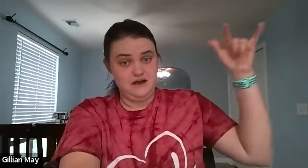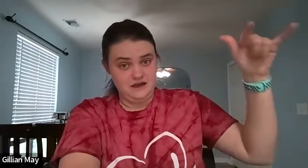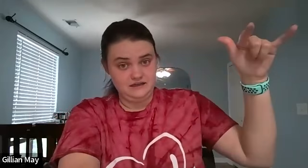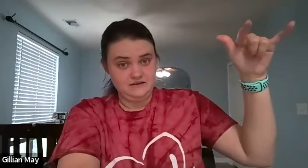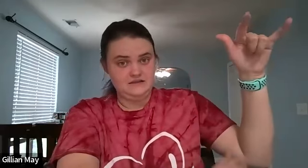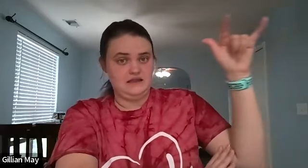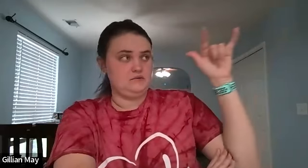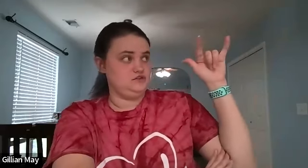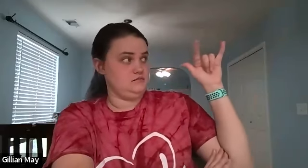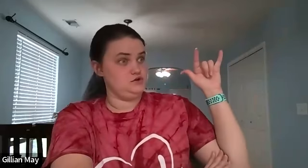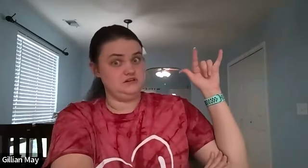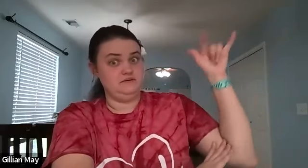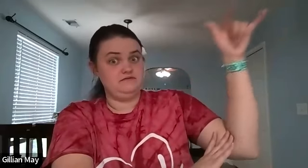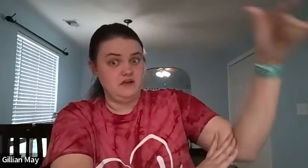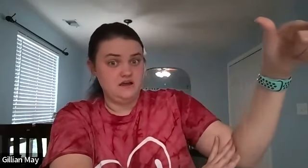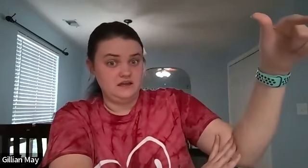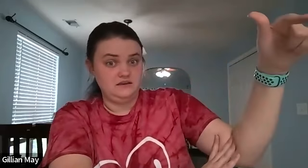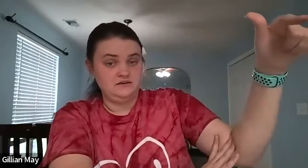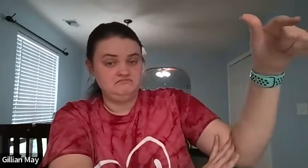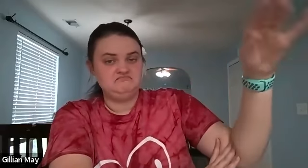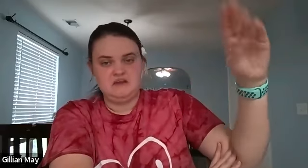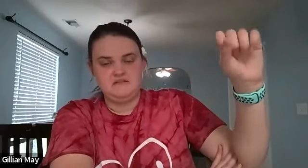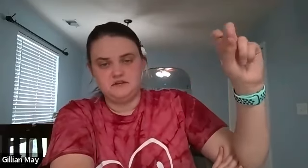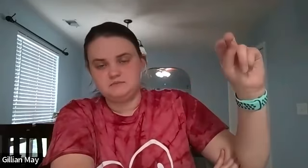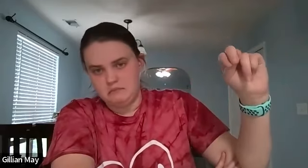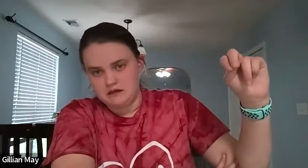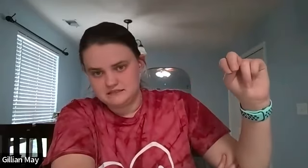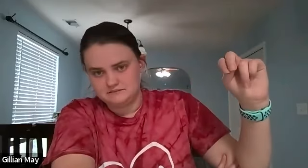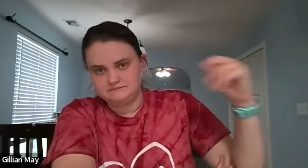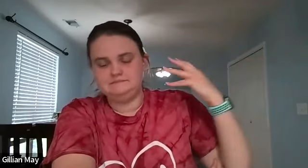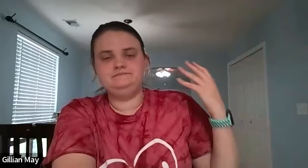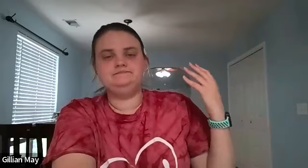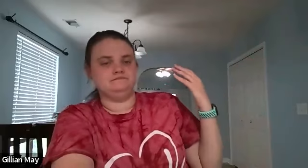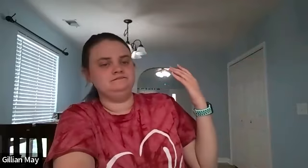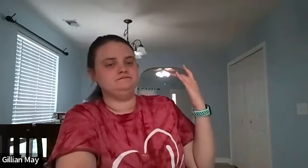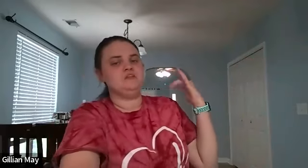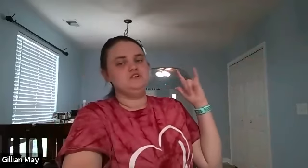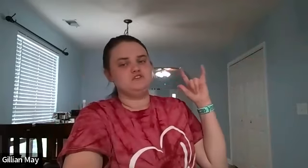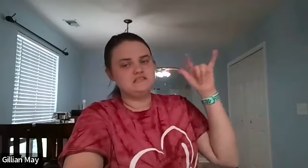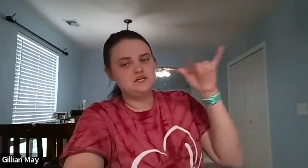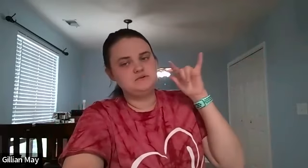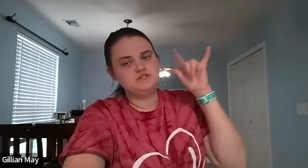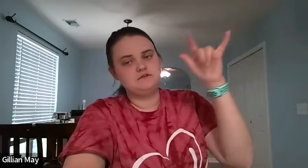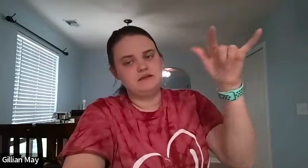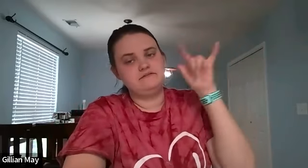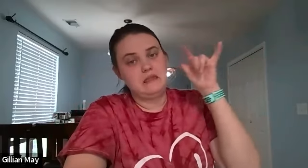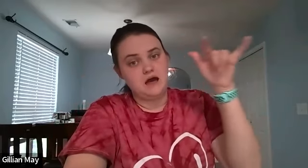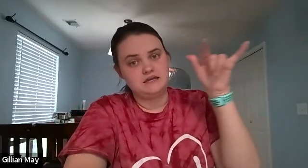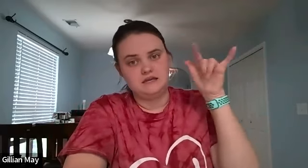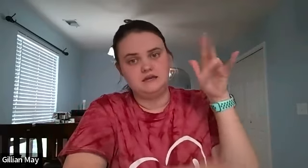fly. Like I would do the motion of me flying and then fingerspell Boston. So that's how you would do for like flying